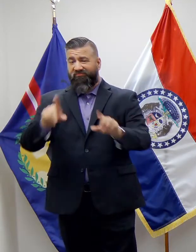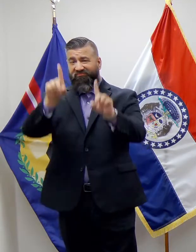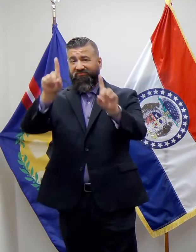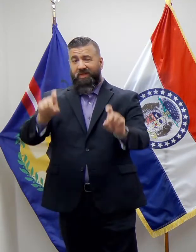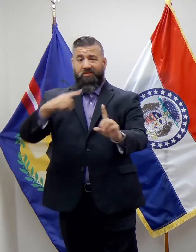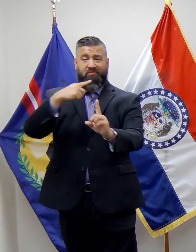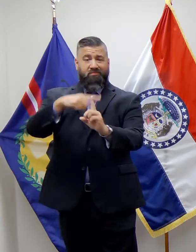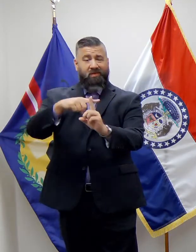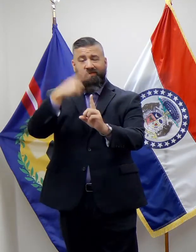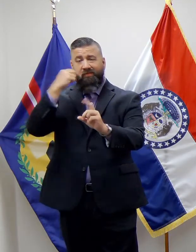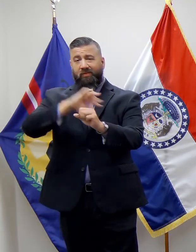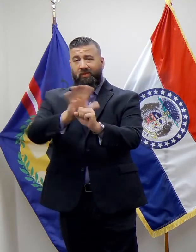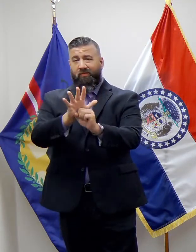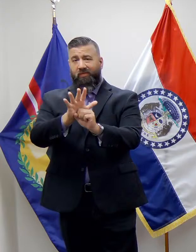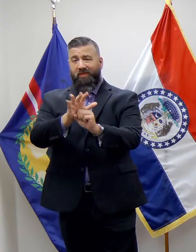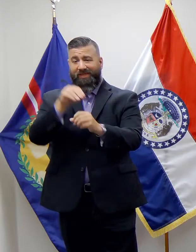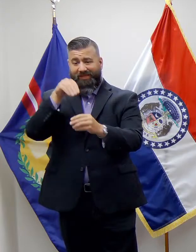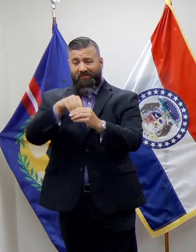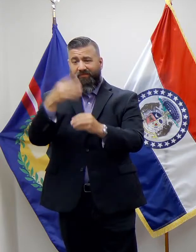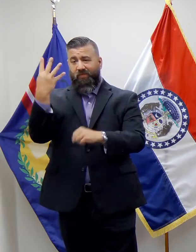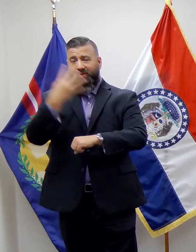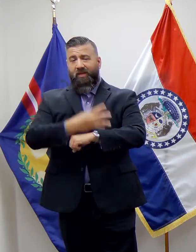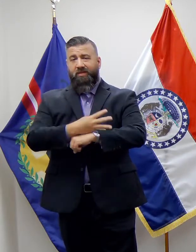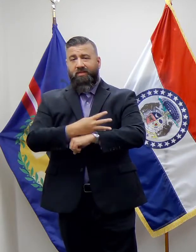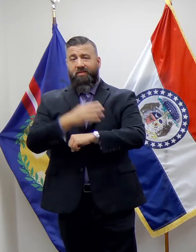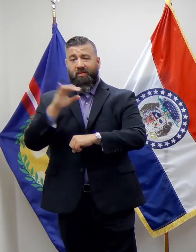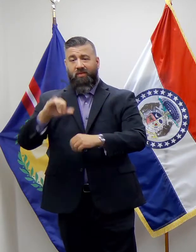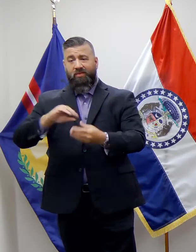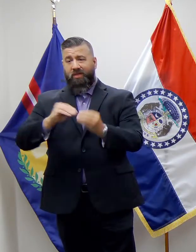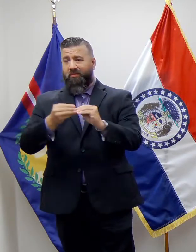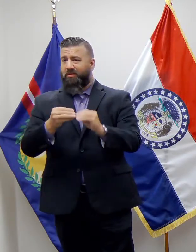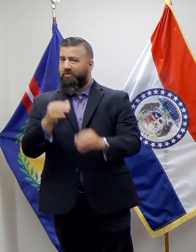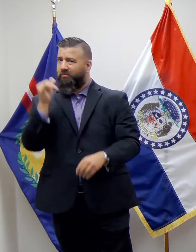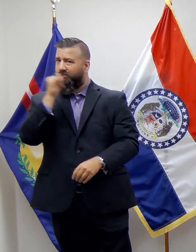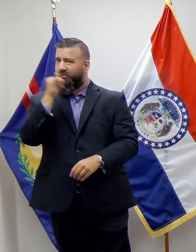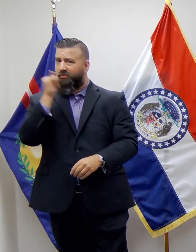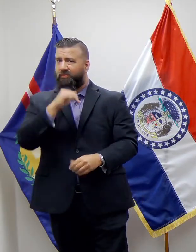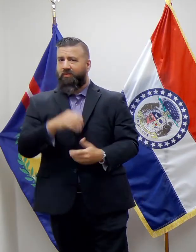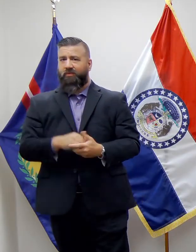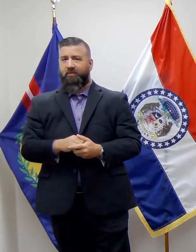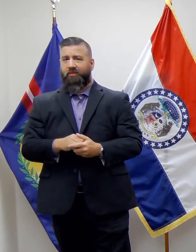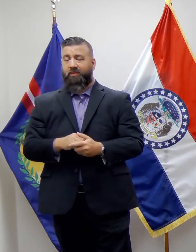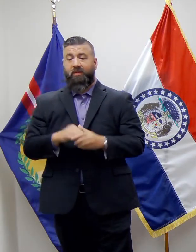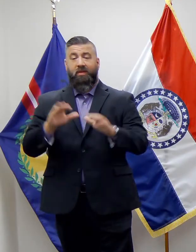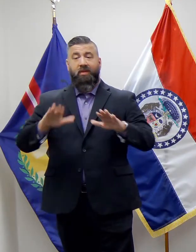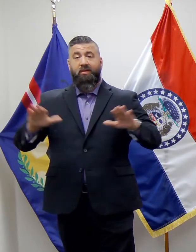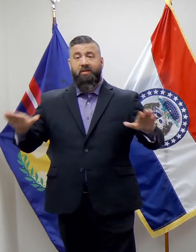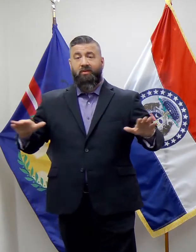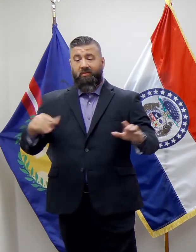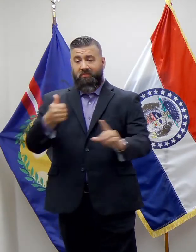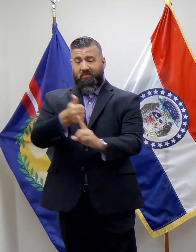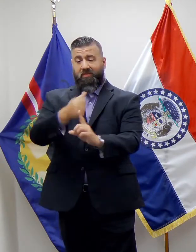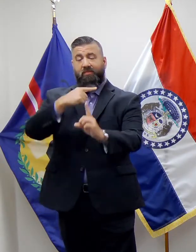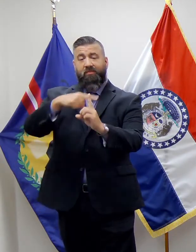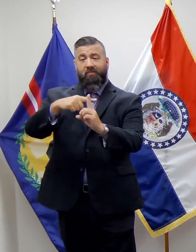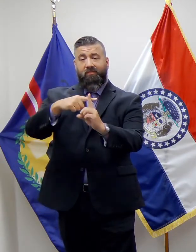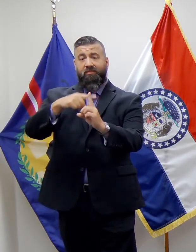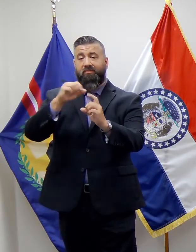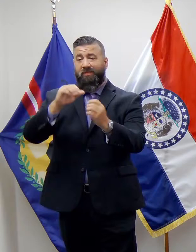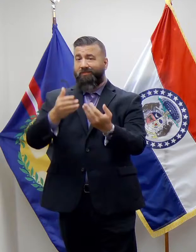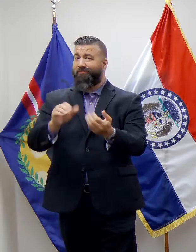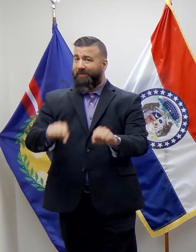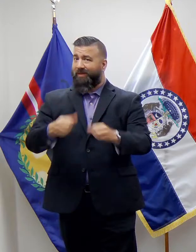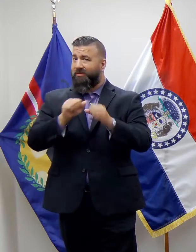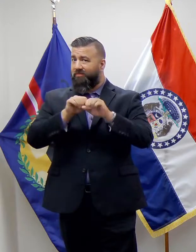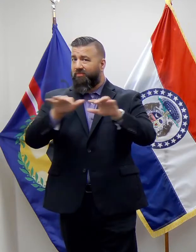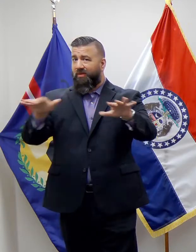children. These are startling numbers. Children who test positive for the virus can spread the virus to adult family members who are